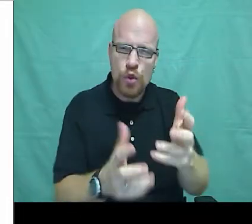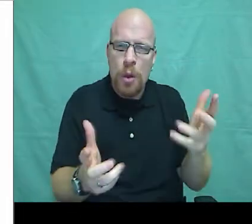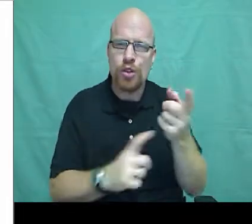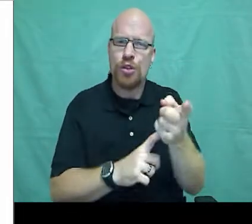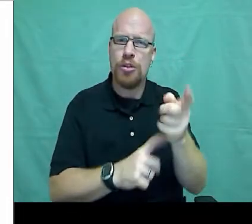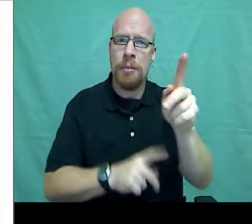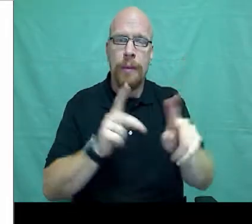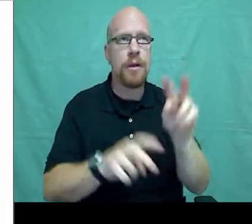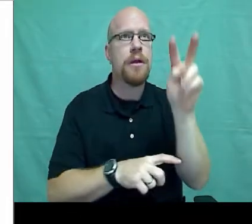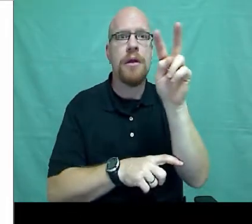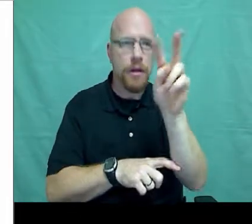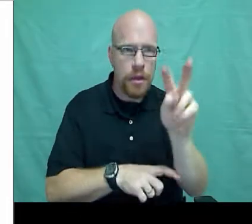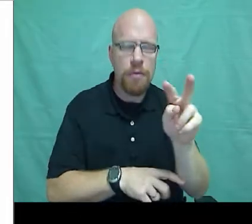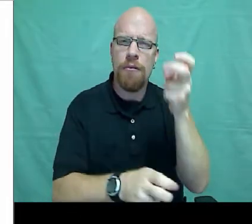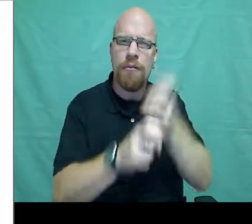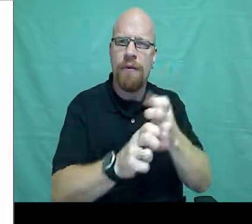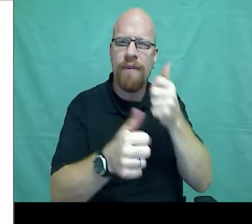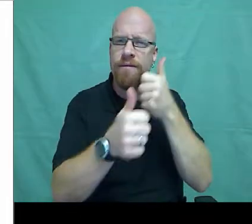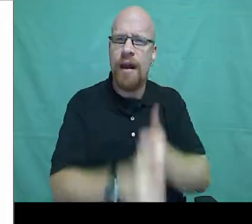words.